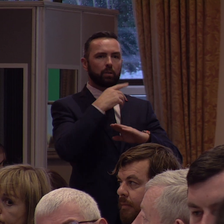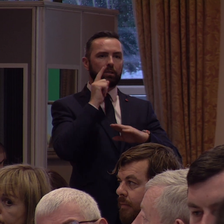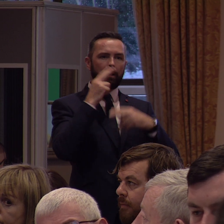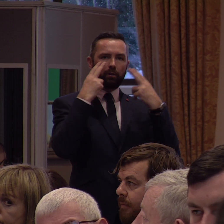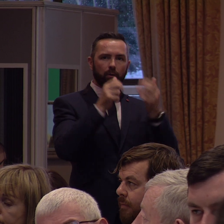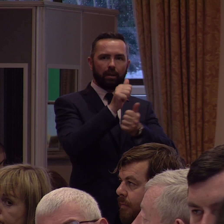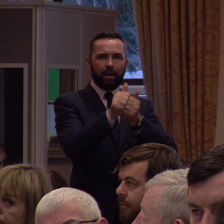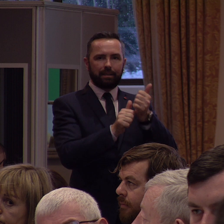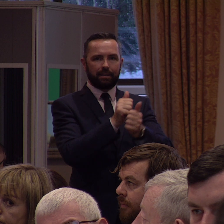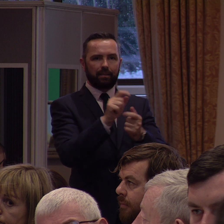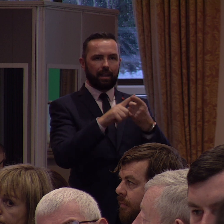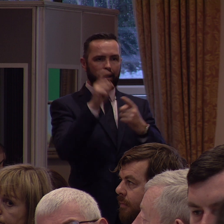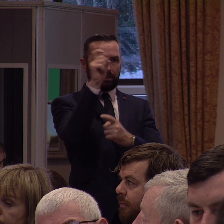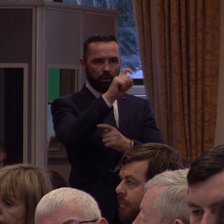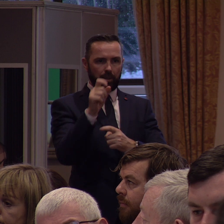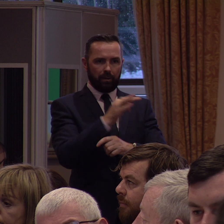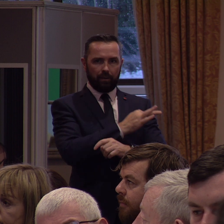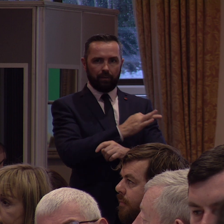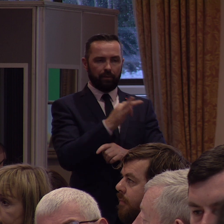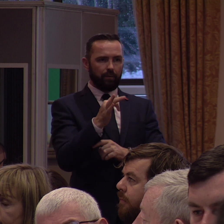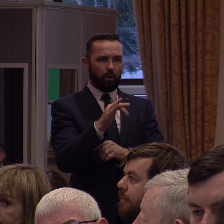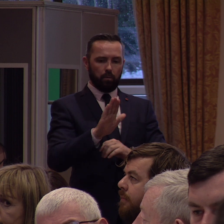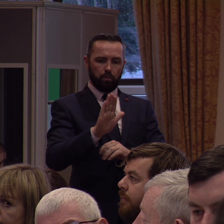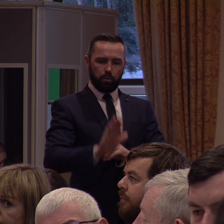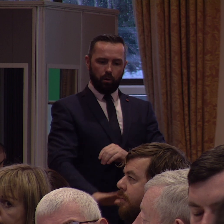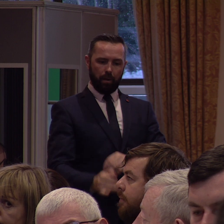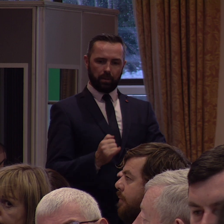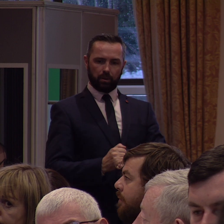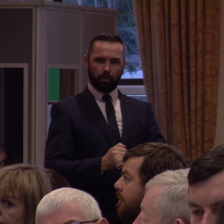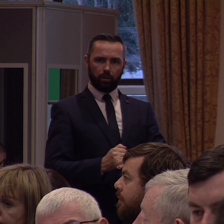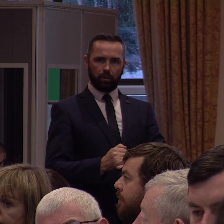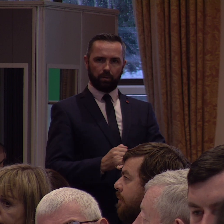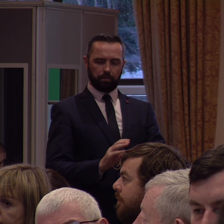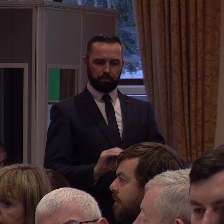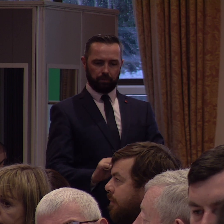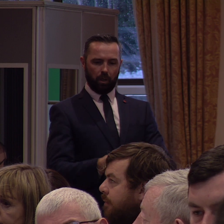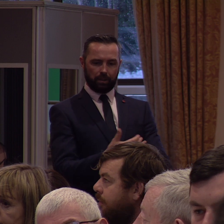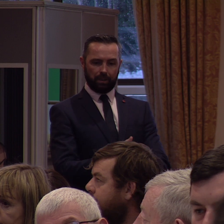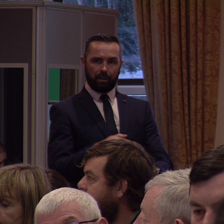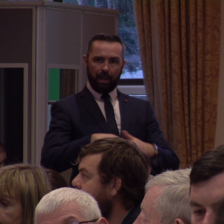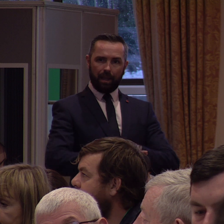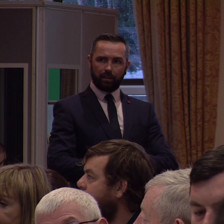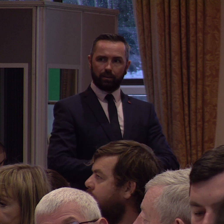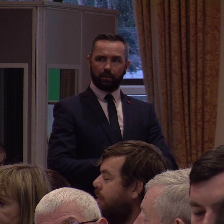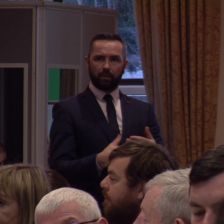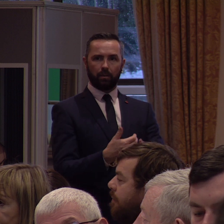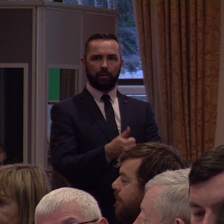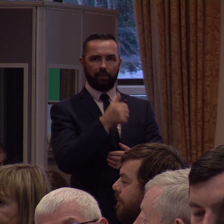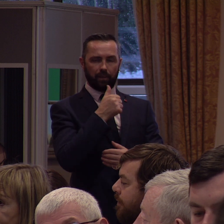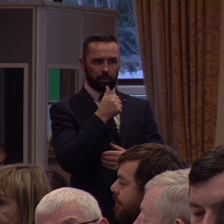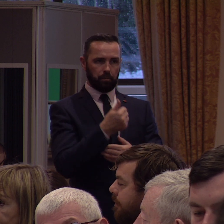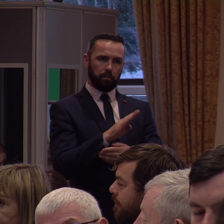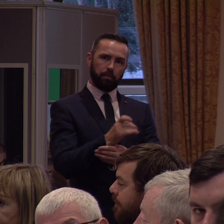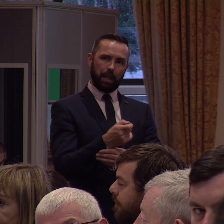activities and subjects from primary school upon the children entering in baby infants. In respect to the